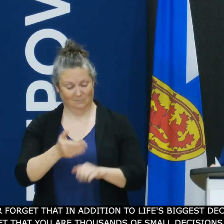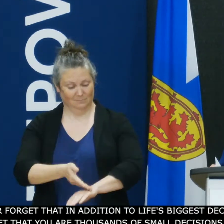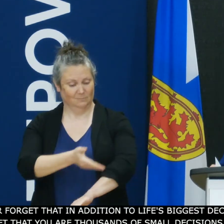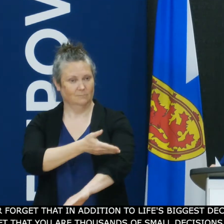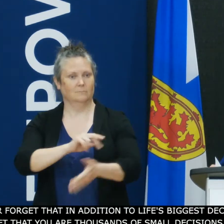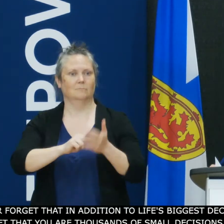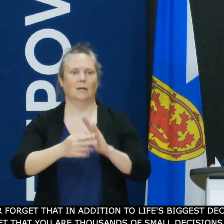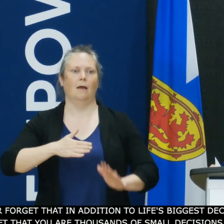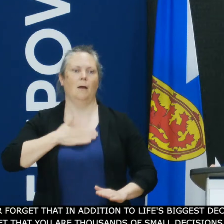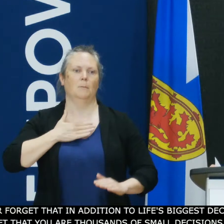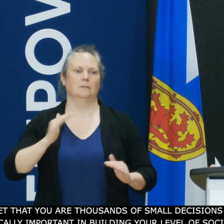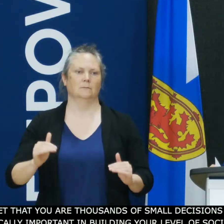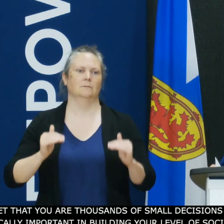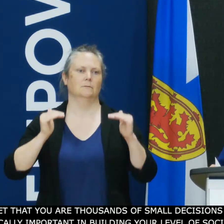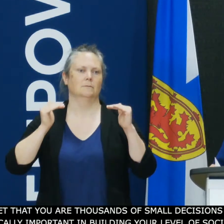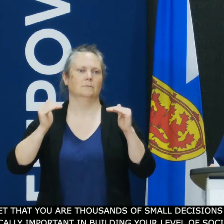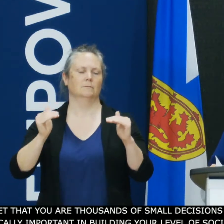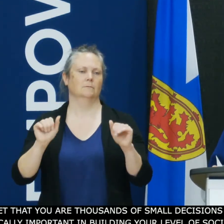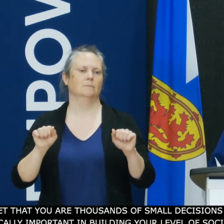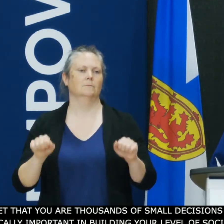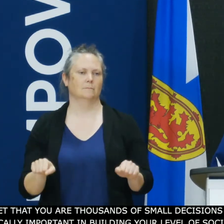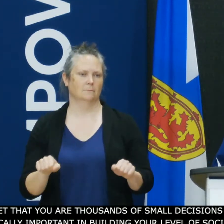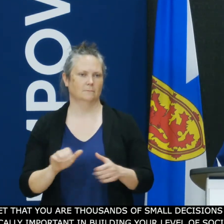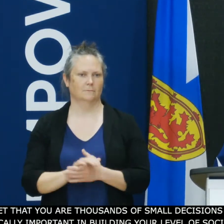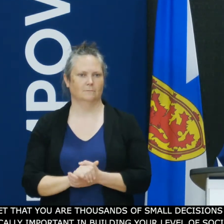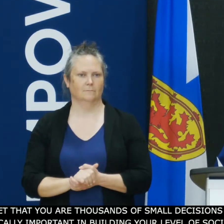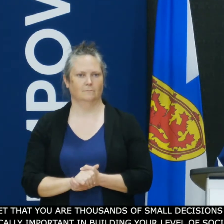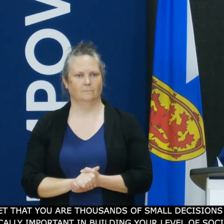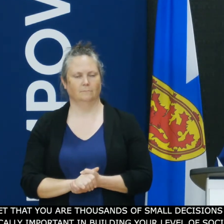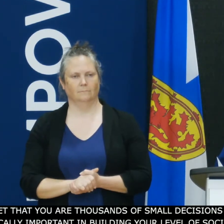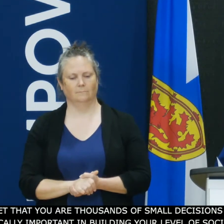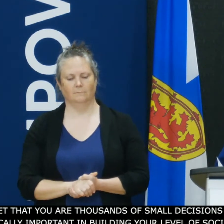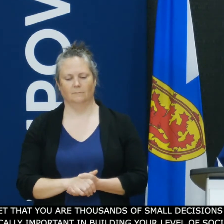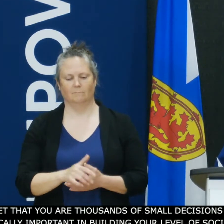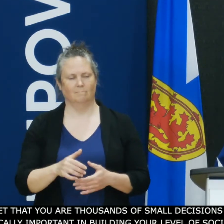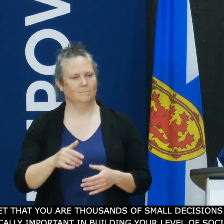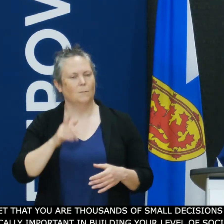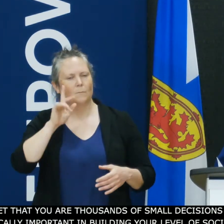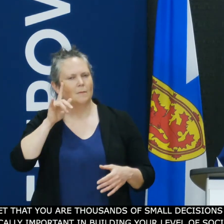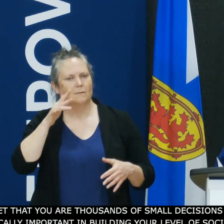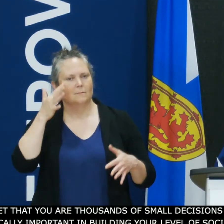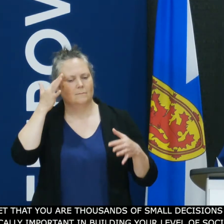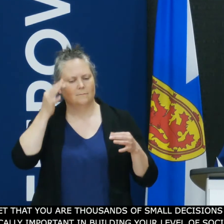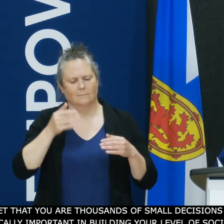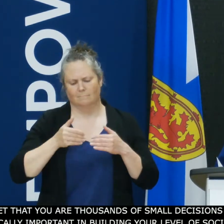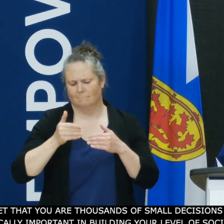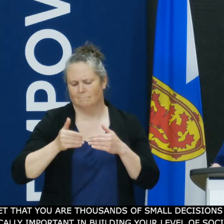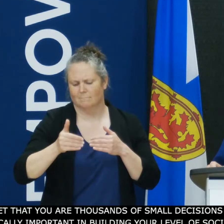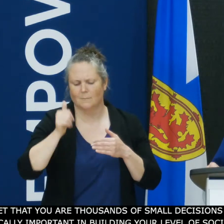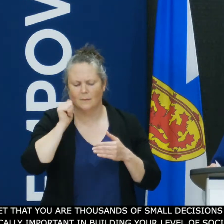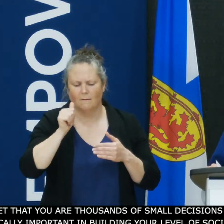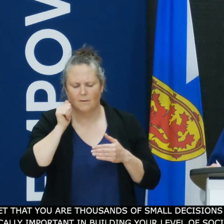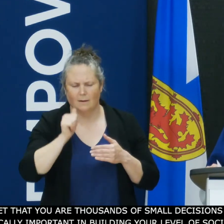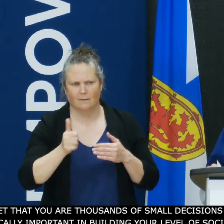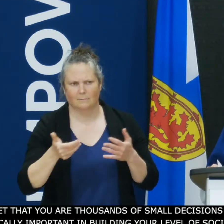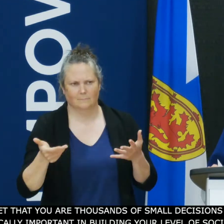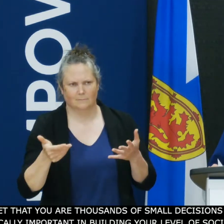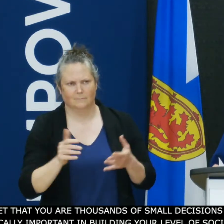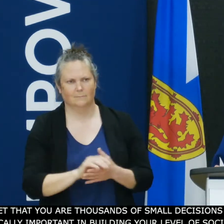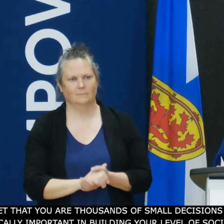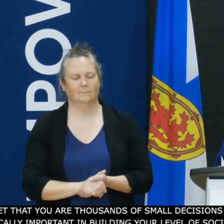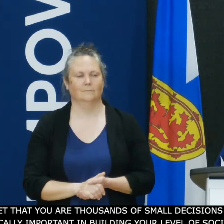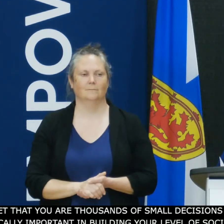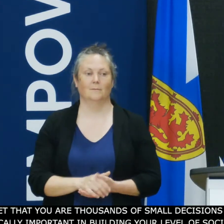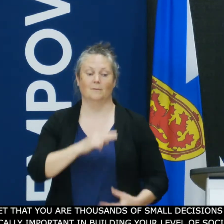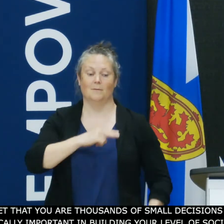And what are those small micro decisions that we make every single day? Well, the Harvard study tells us that they fall into